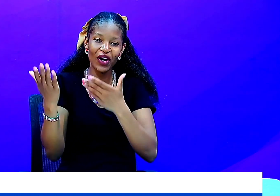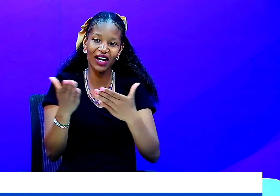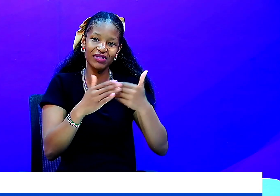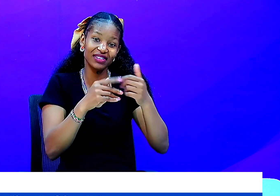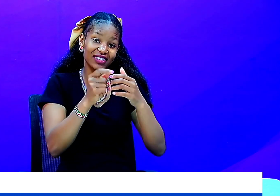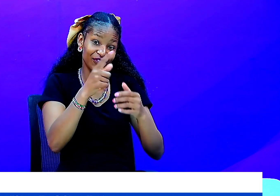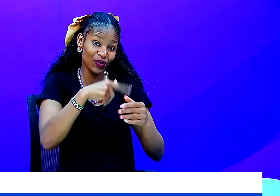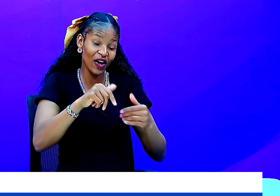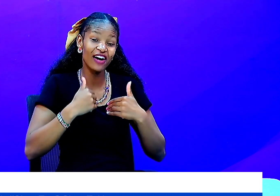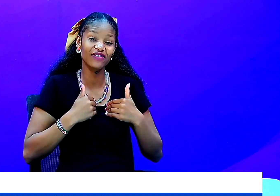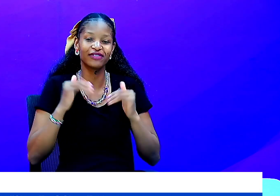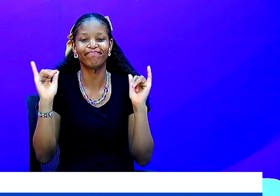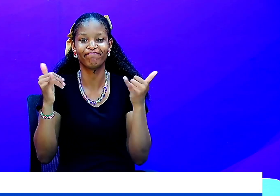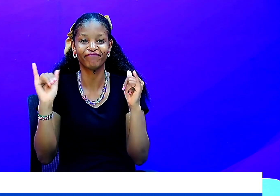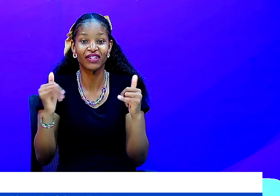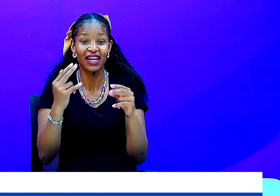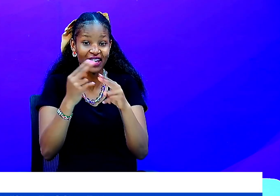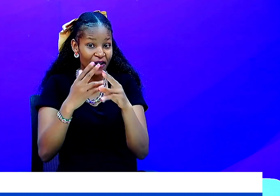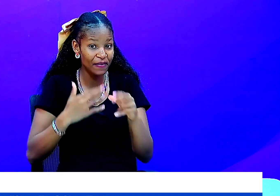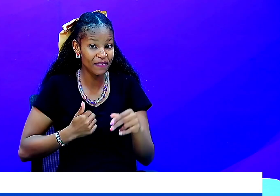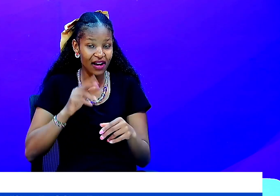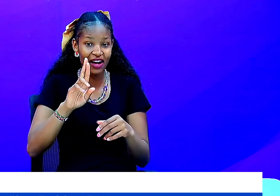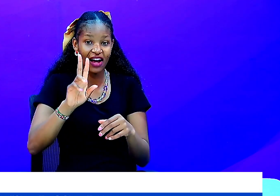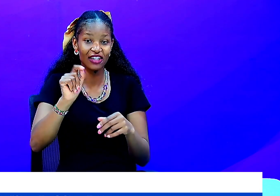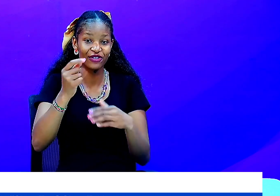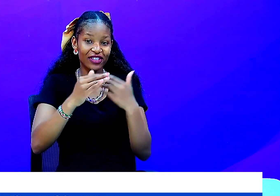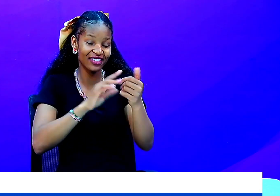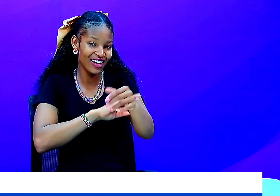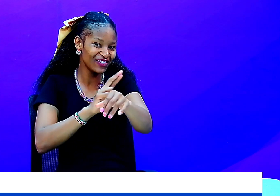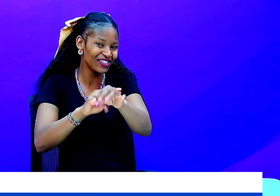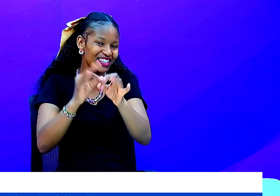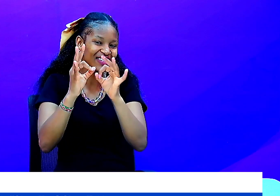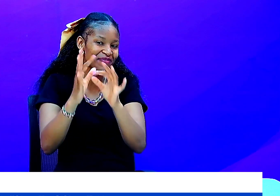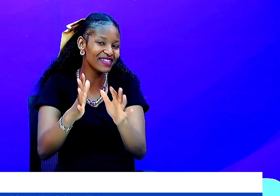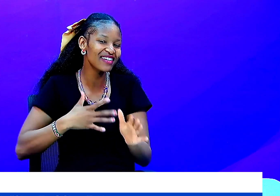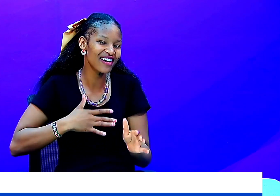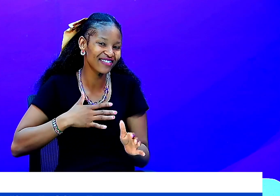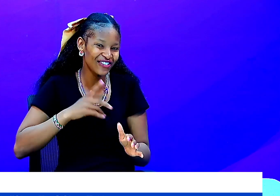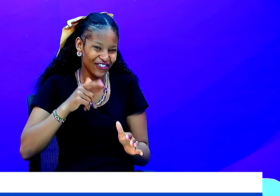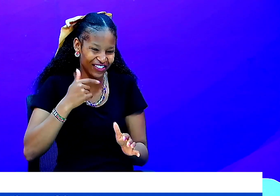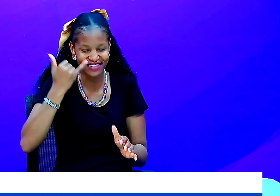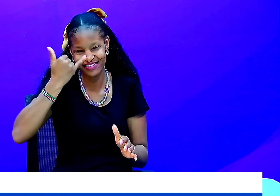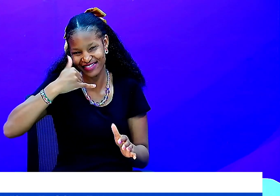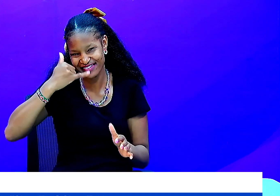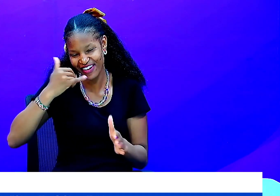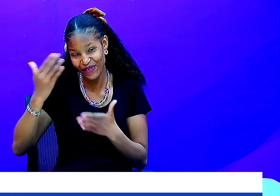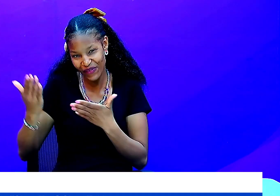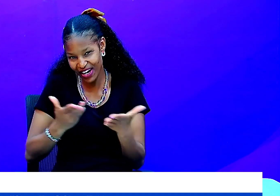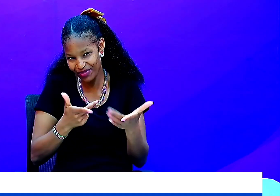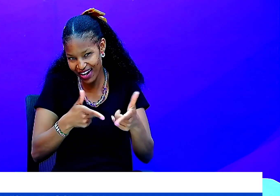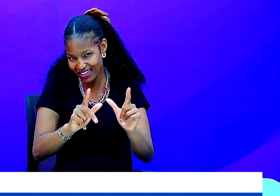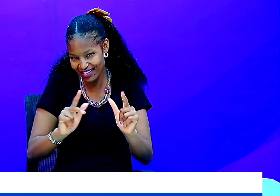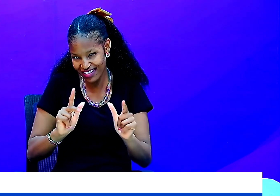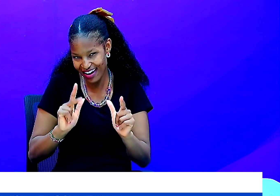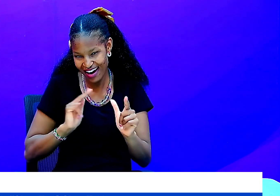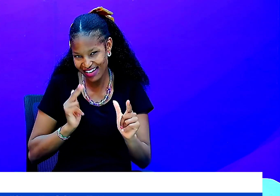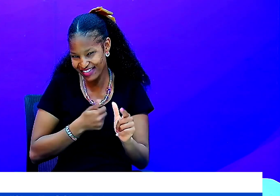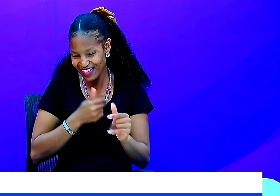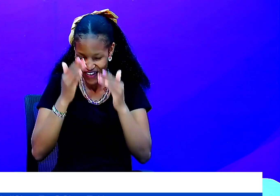Hello viewers, welcome to Science TV Prime News with me Ruth Wairimu and my